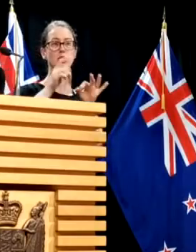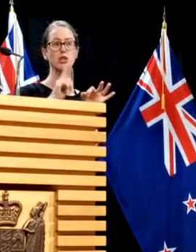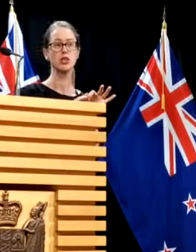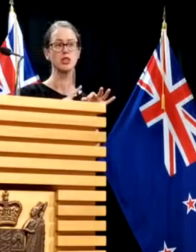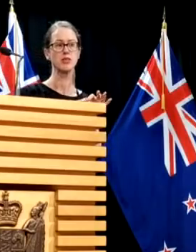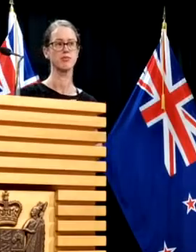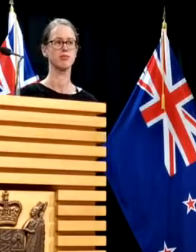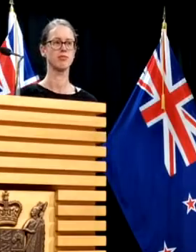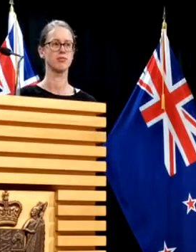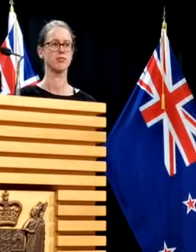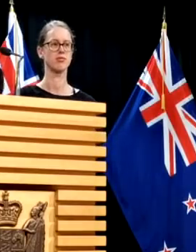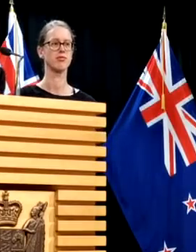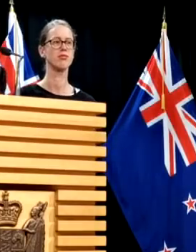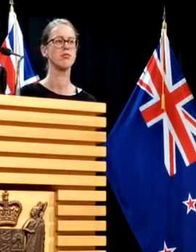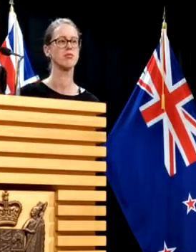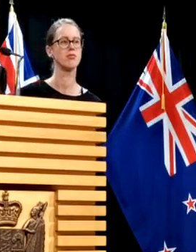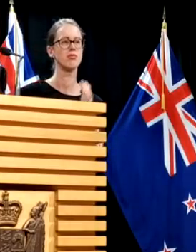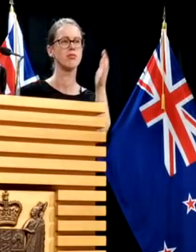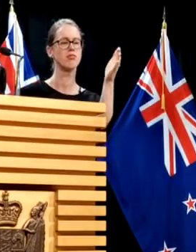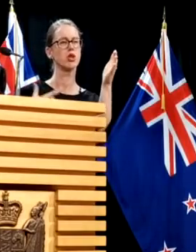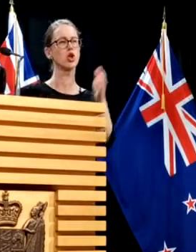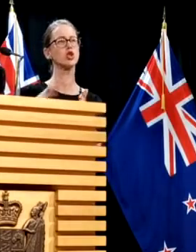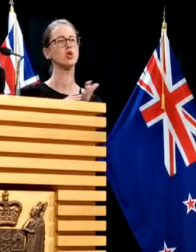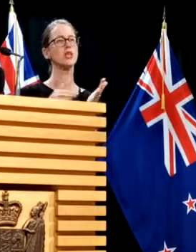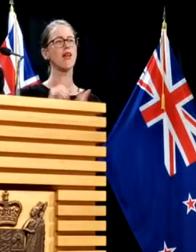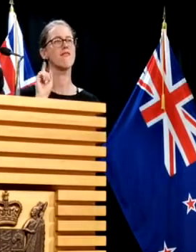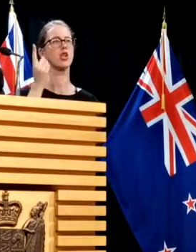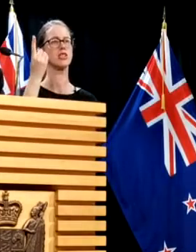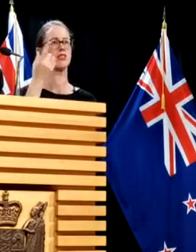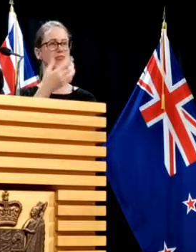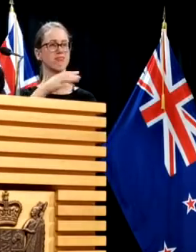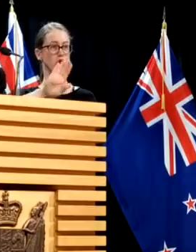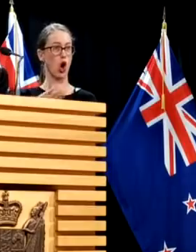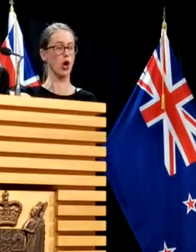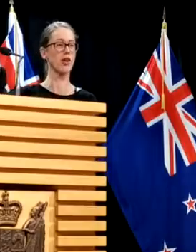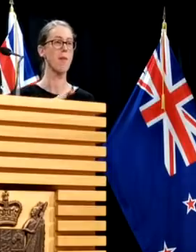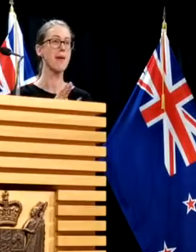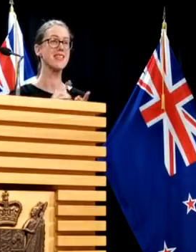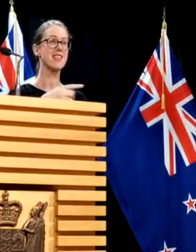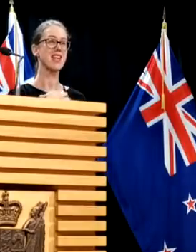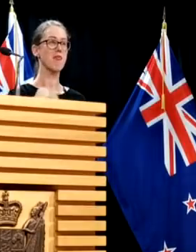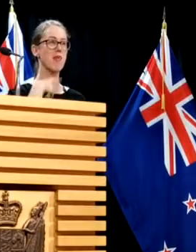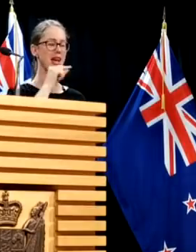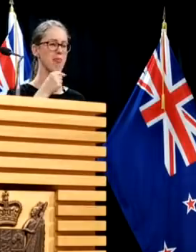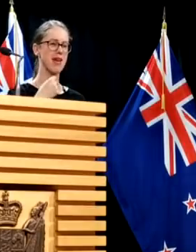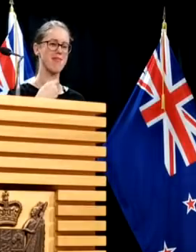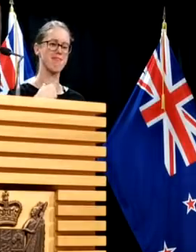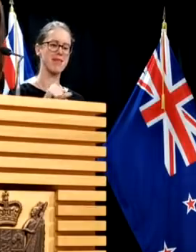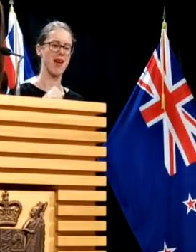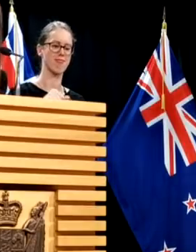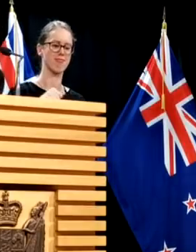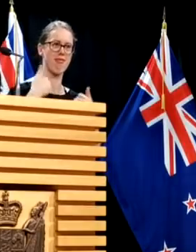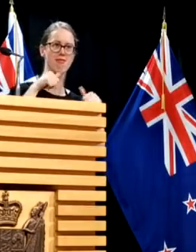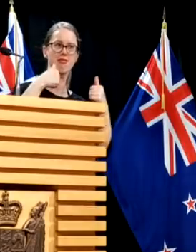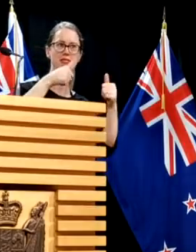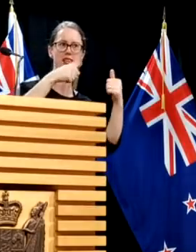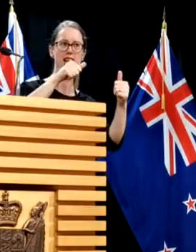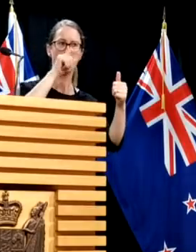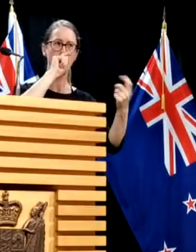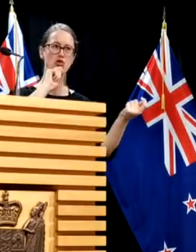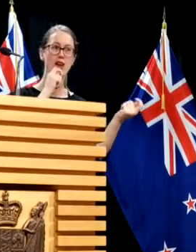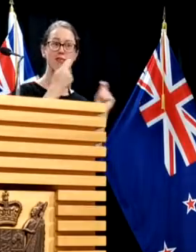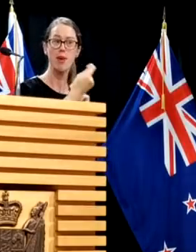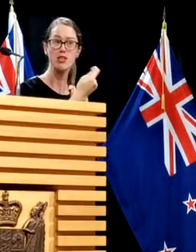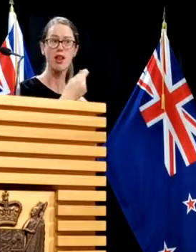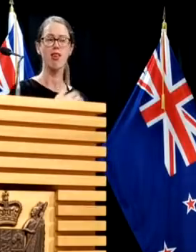did you not New Zealand first? Will this government be more productive and transformational? Oh, I've certainly, and you will have heard me say throughout the